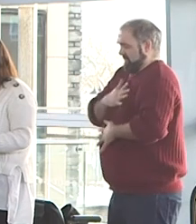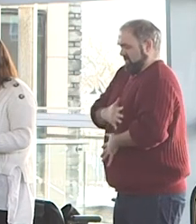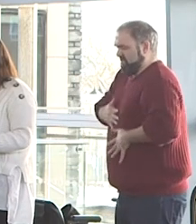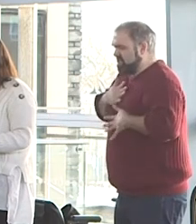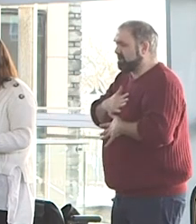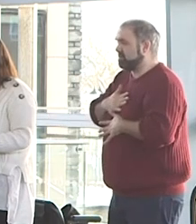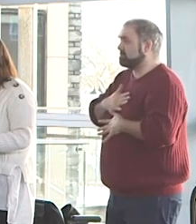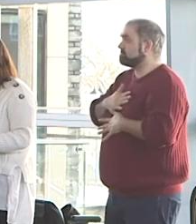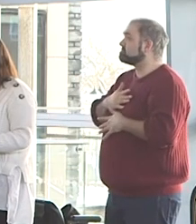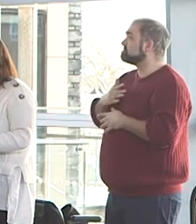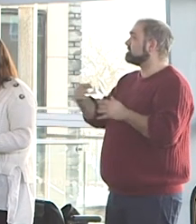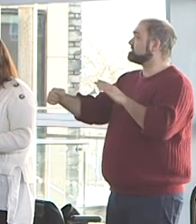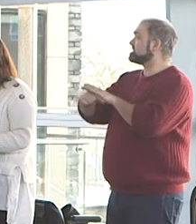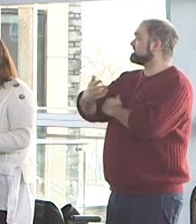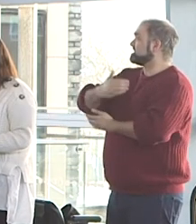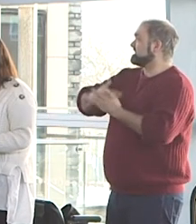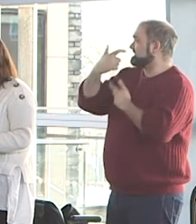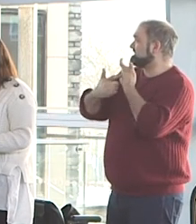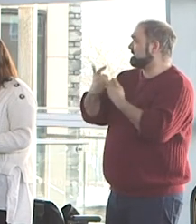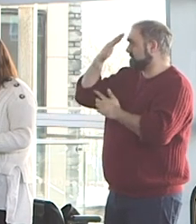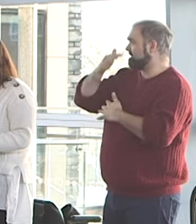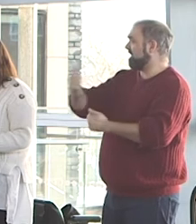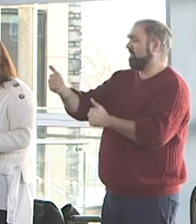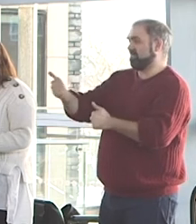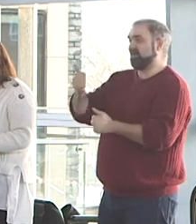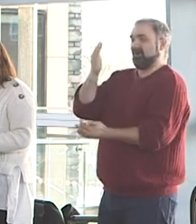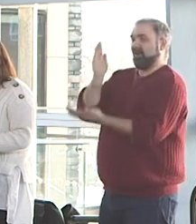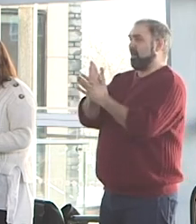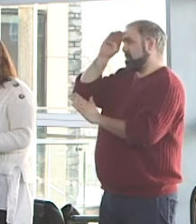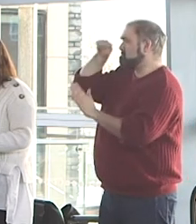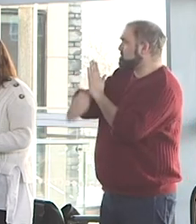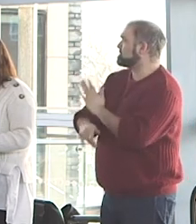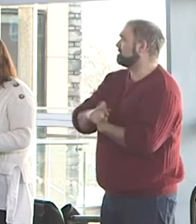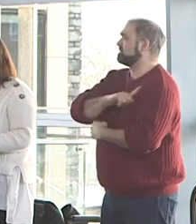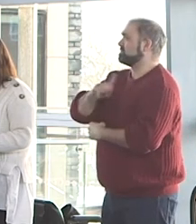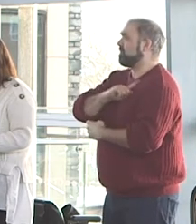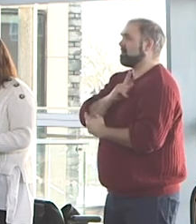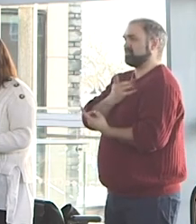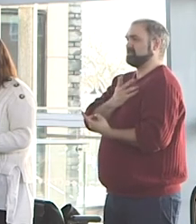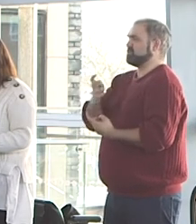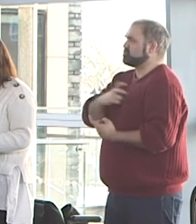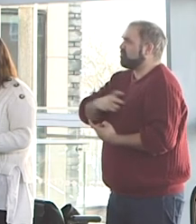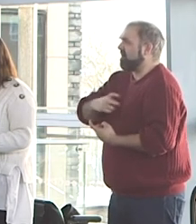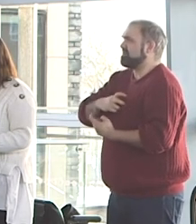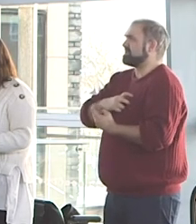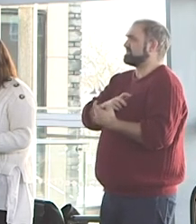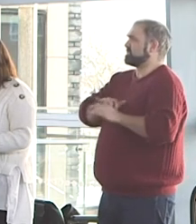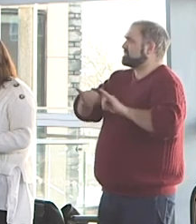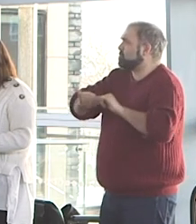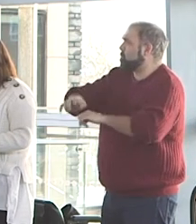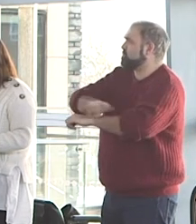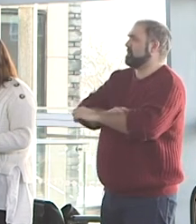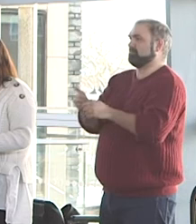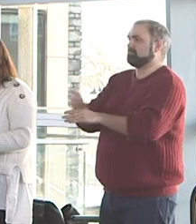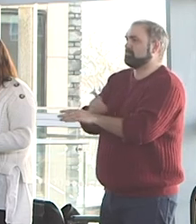Asylum seekers' mental health is severely affected by the Home Office interviews, with some studies reporting an increase in post-traumatic stress disorder